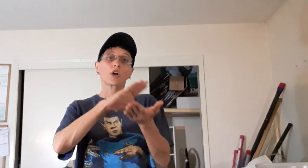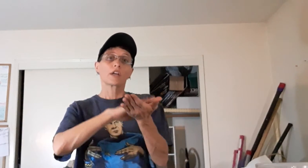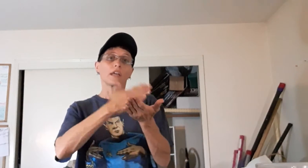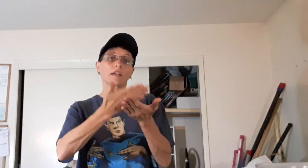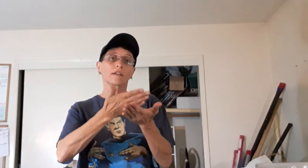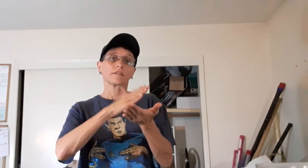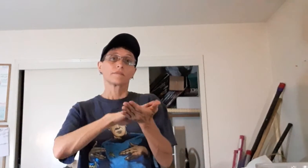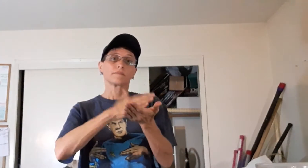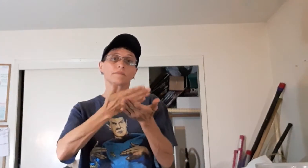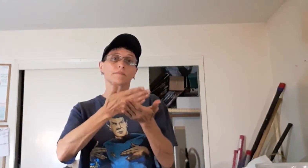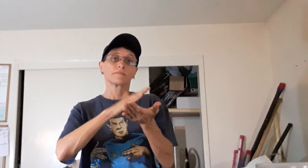Cooking.